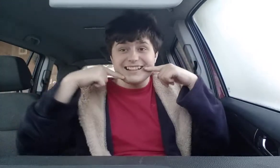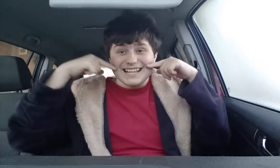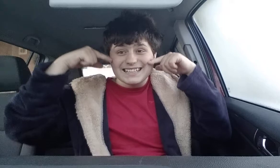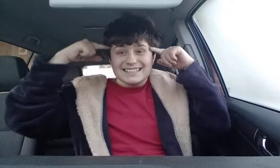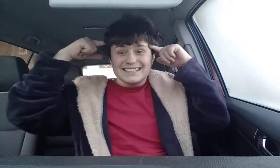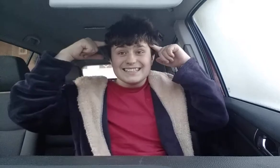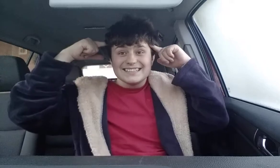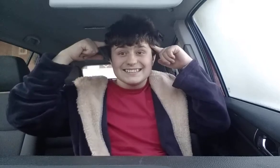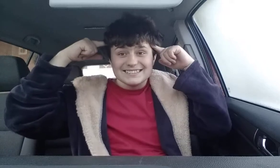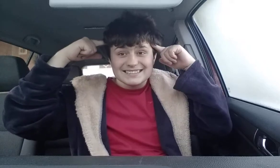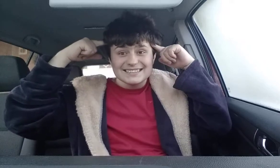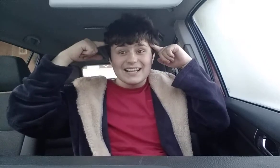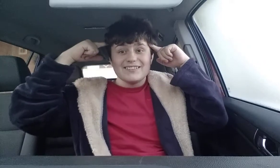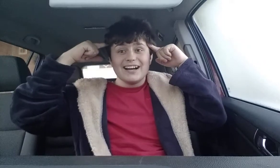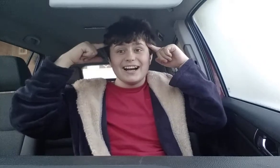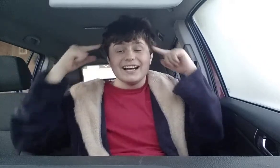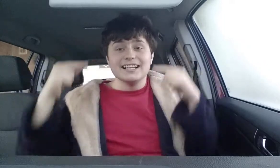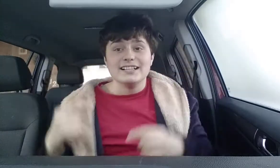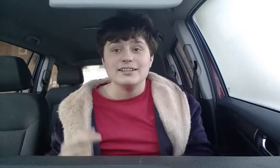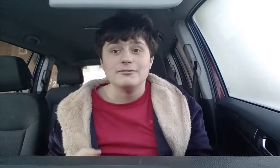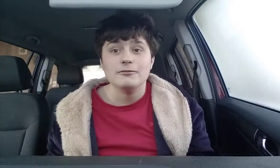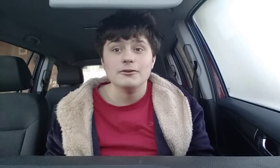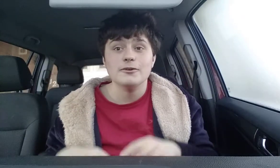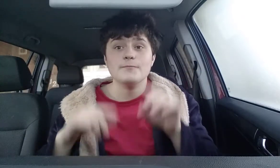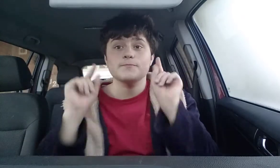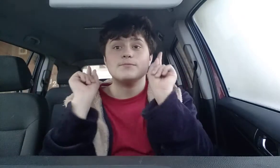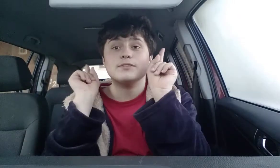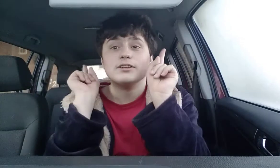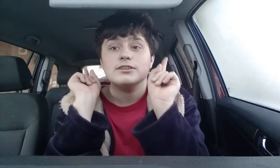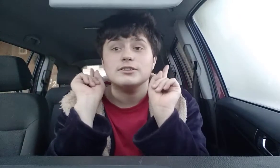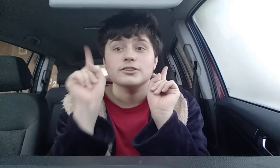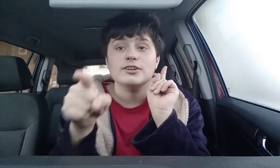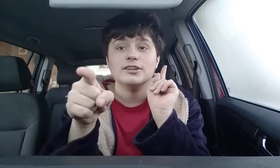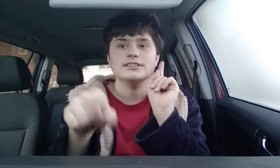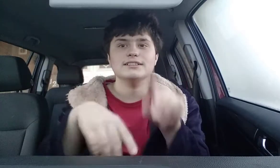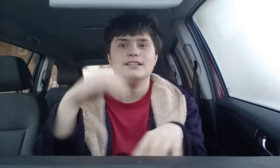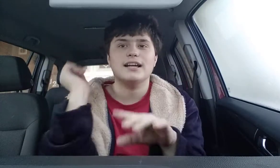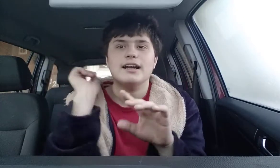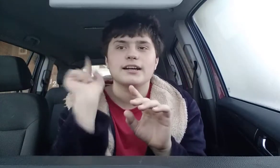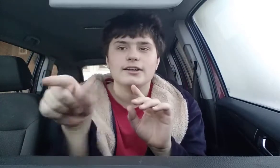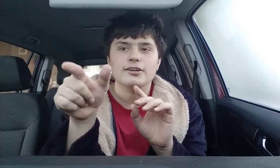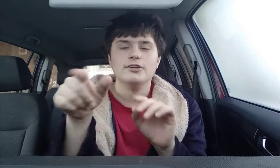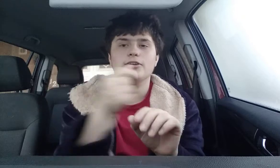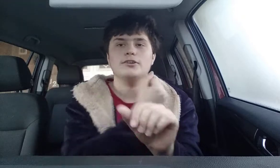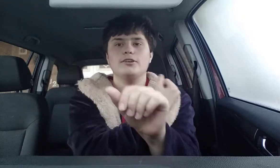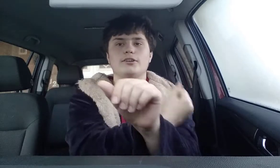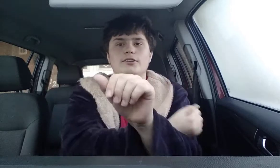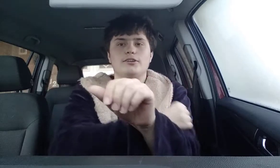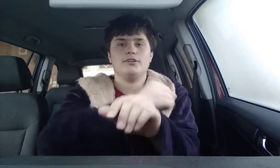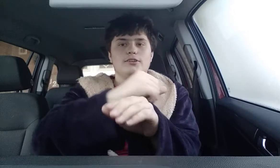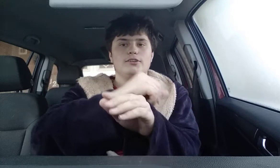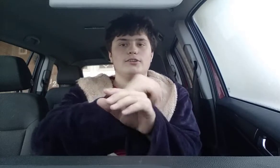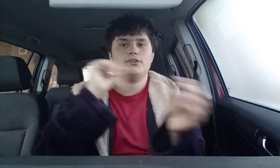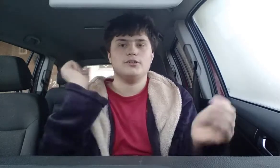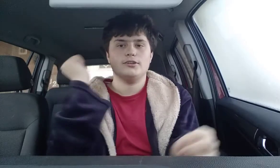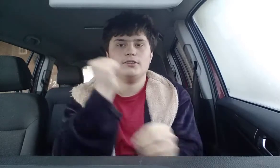Keep smiling through, just like you always